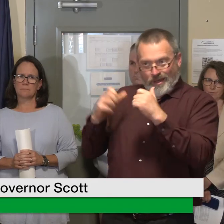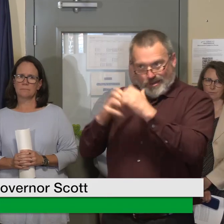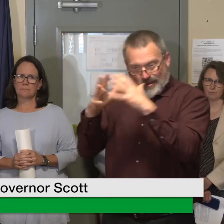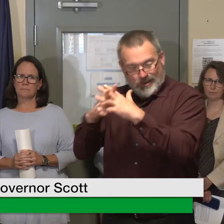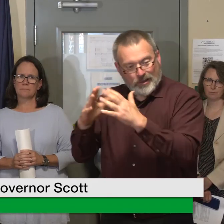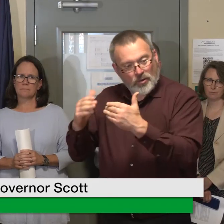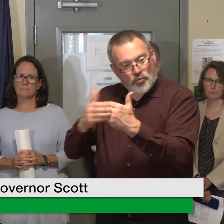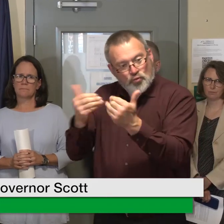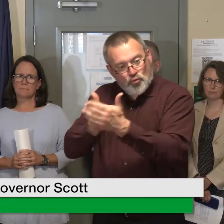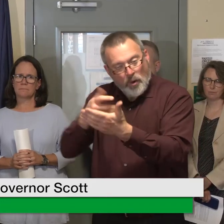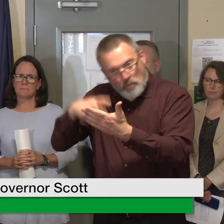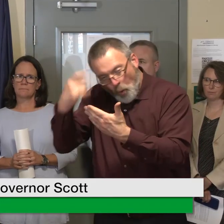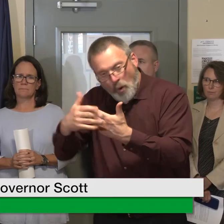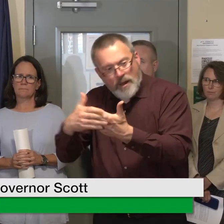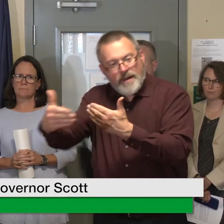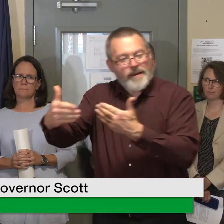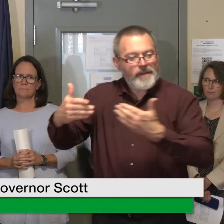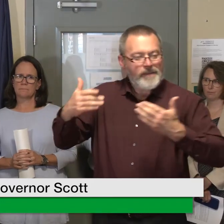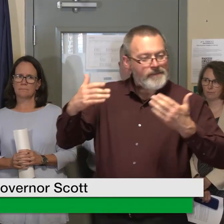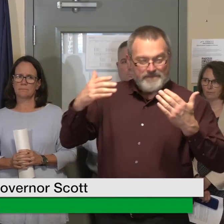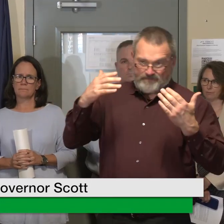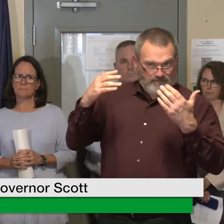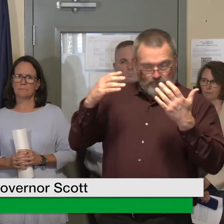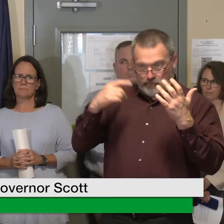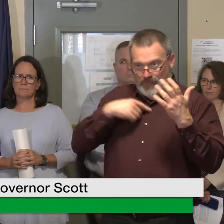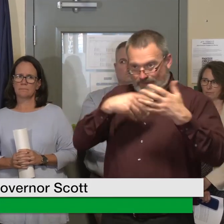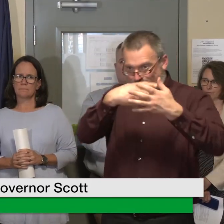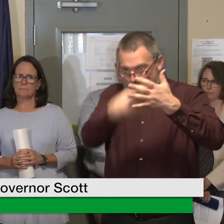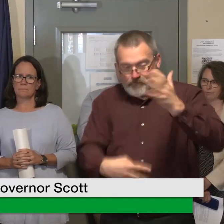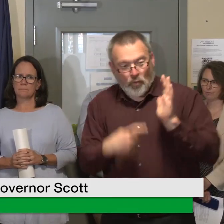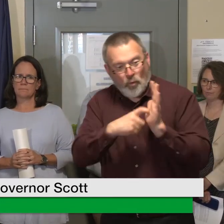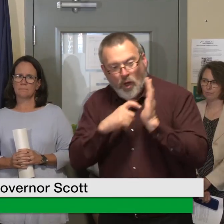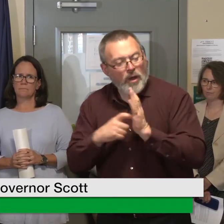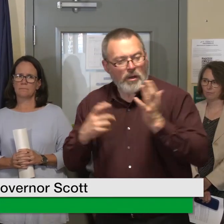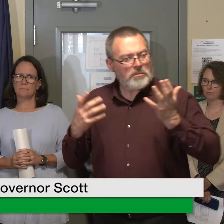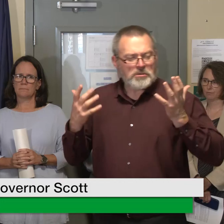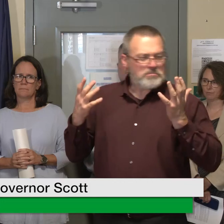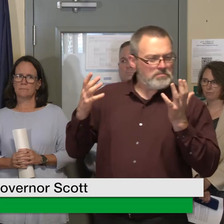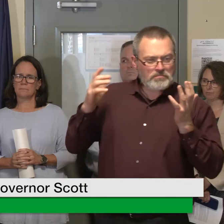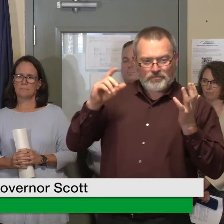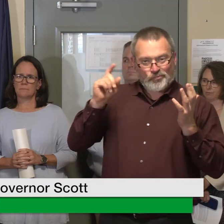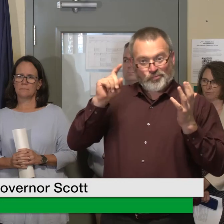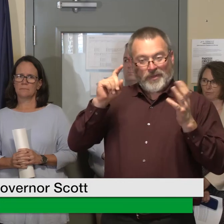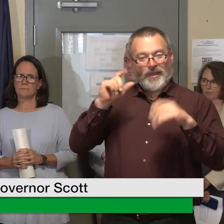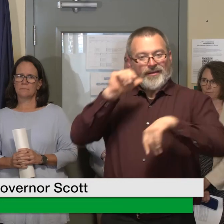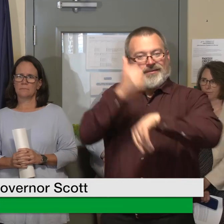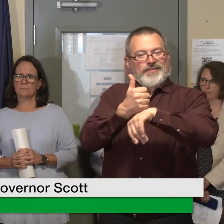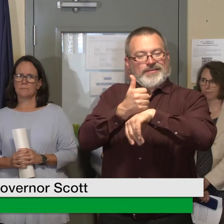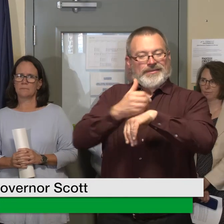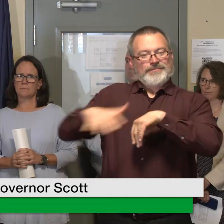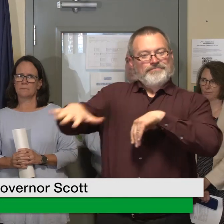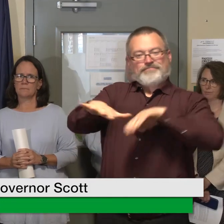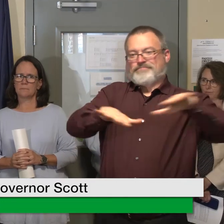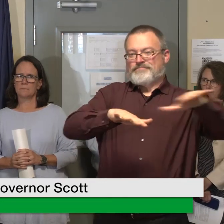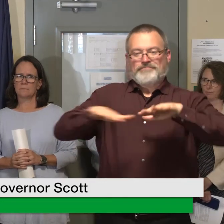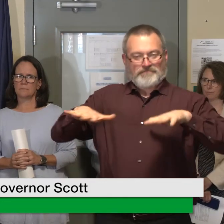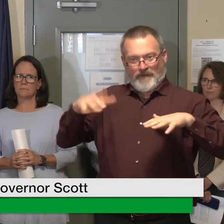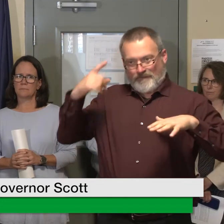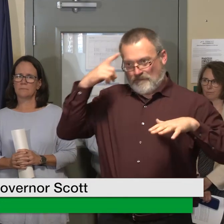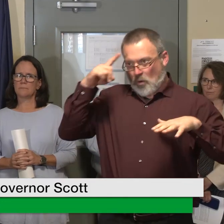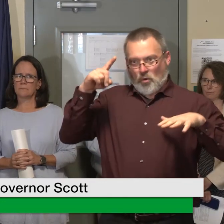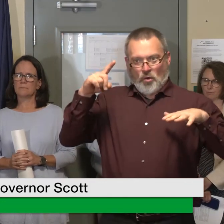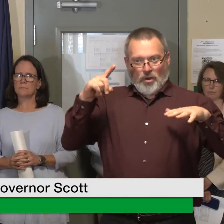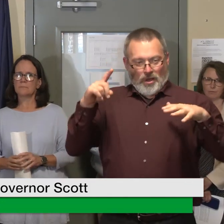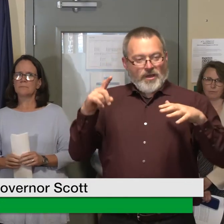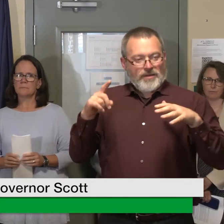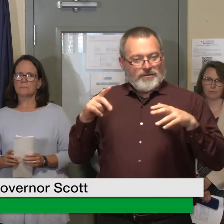same requirement to keep those spaces as green spaces, or could you rebuild on those? I'm asking because if